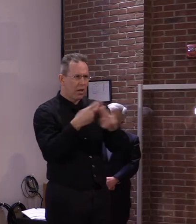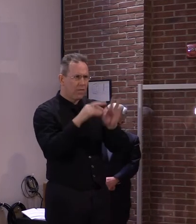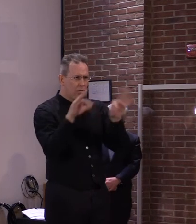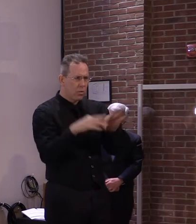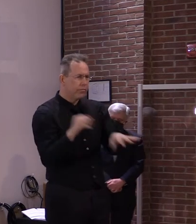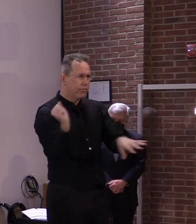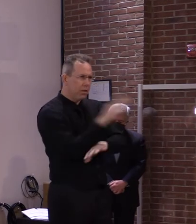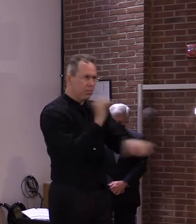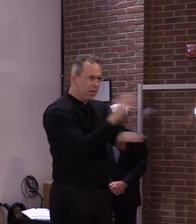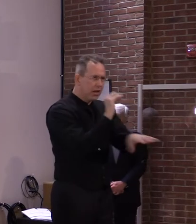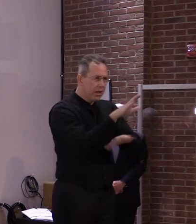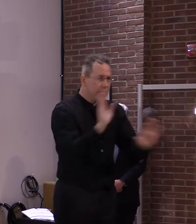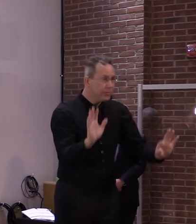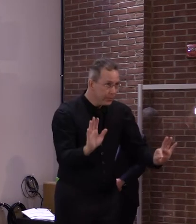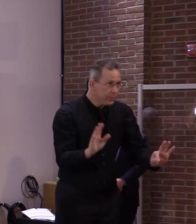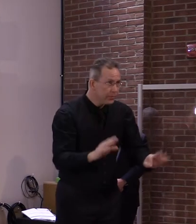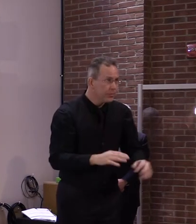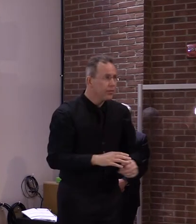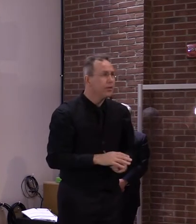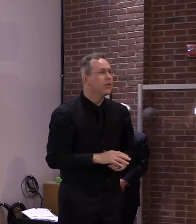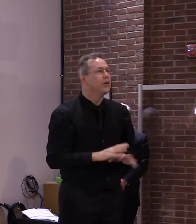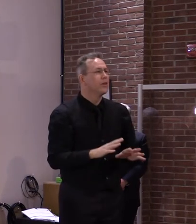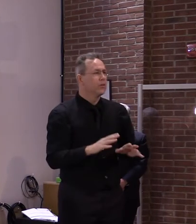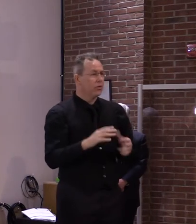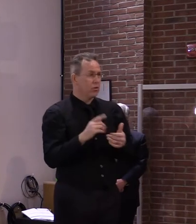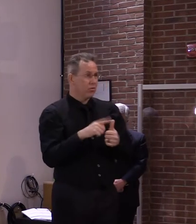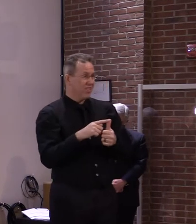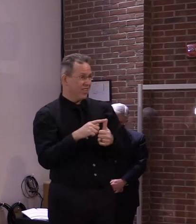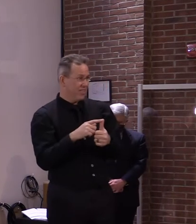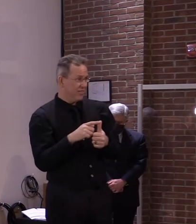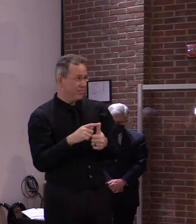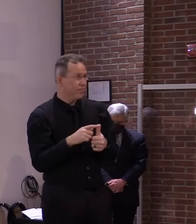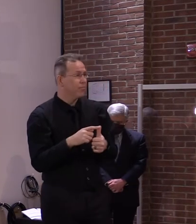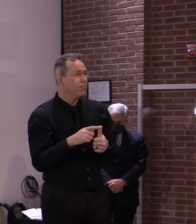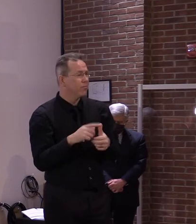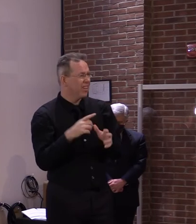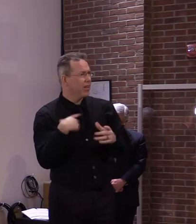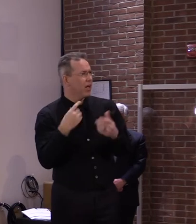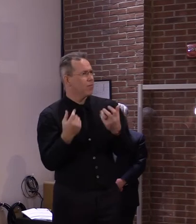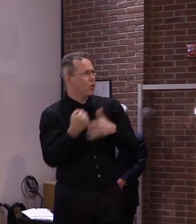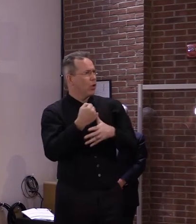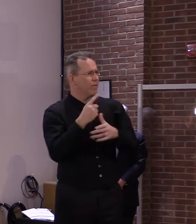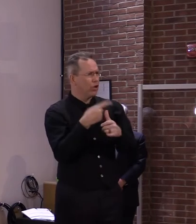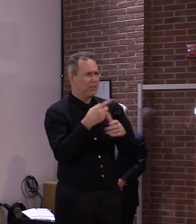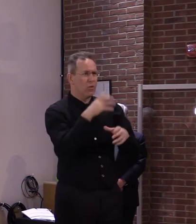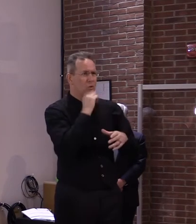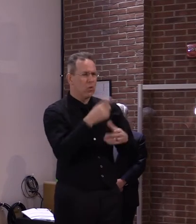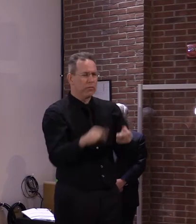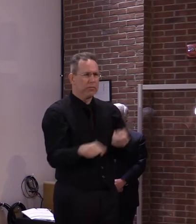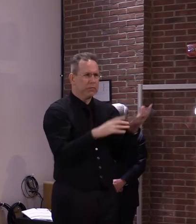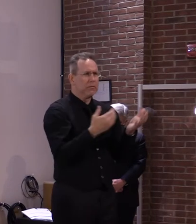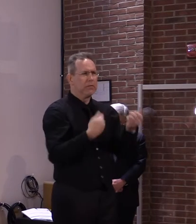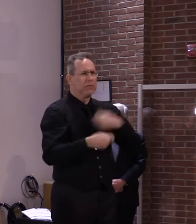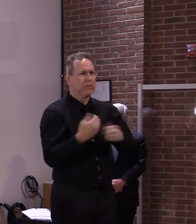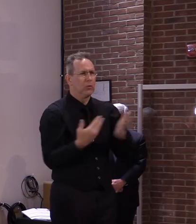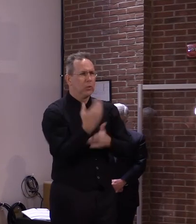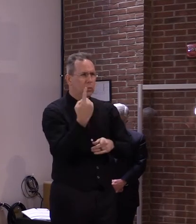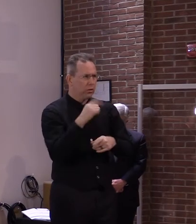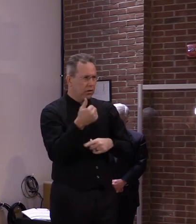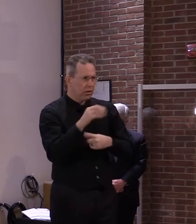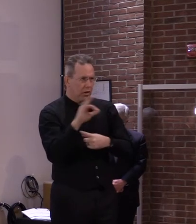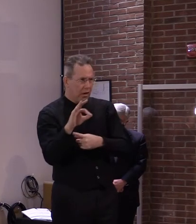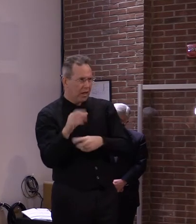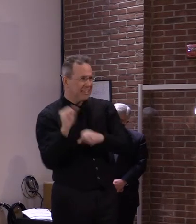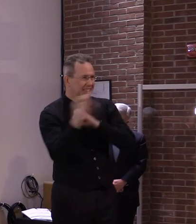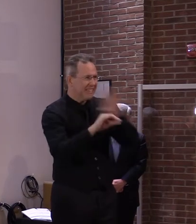we perform the task at hand the second bucket was making sure that we had protection for those who may be